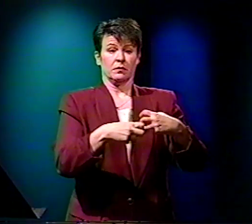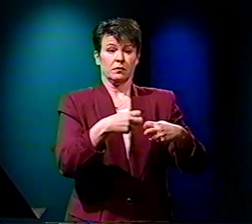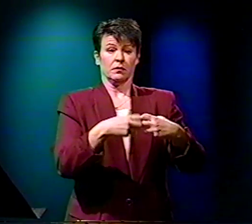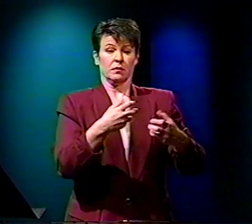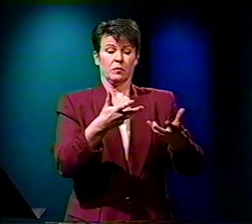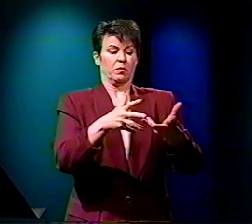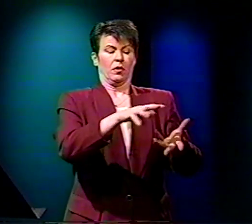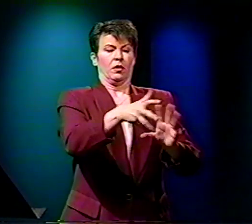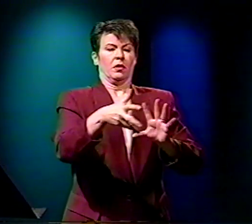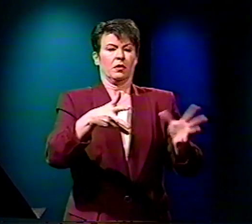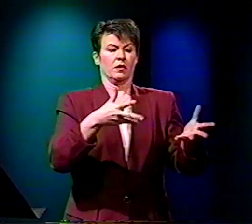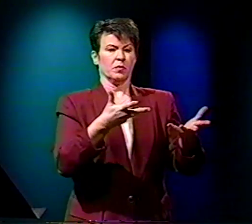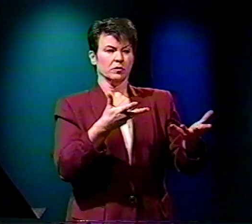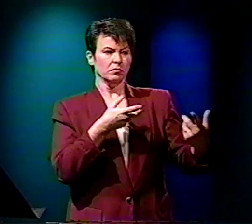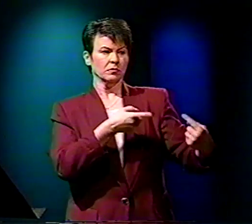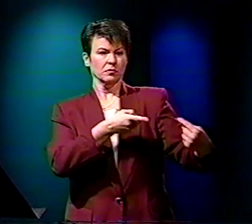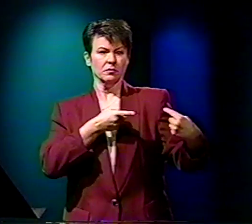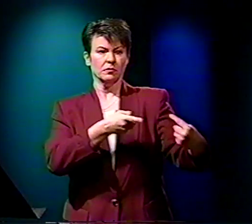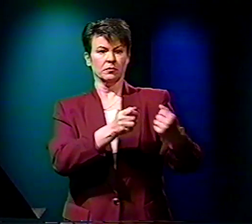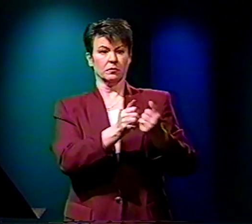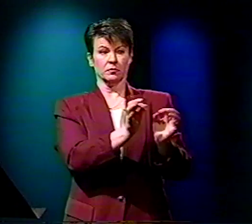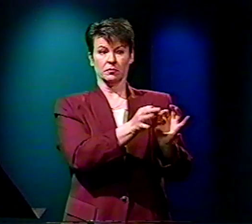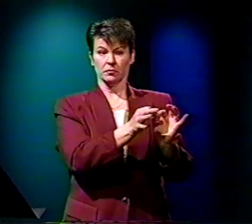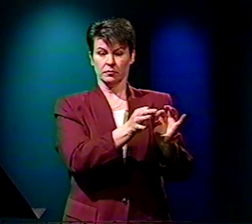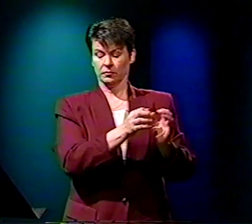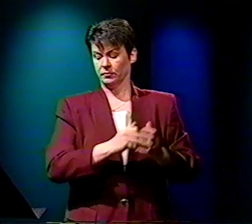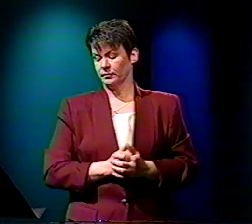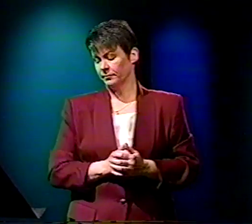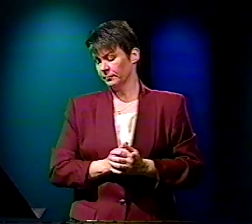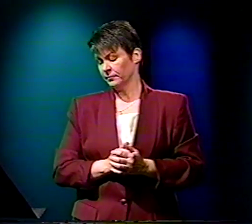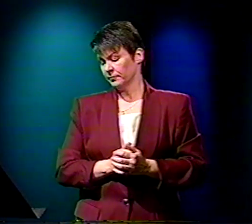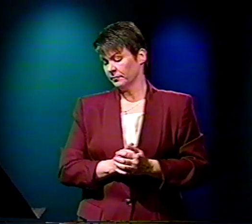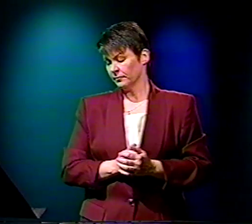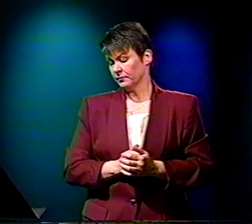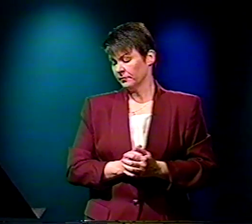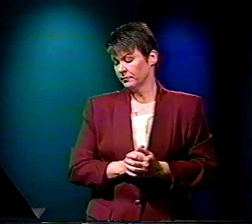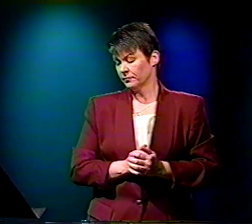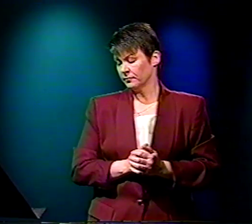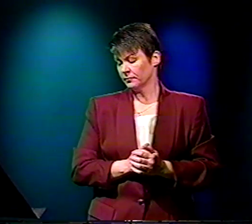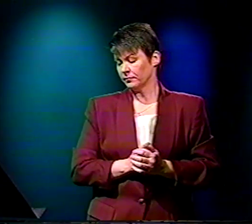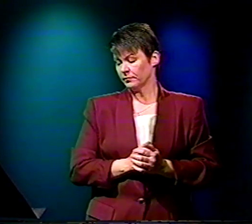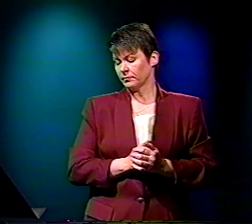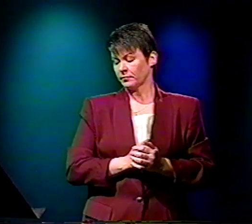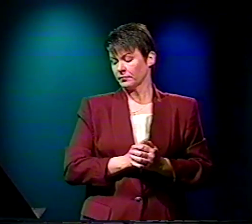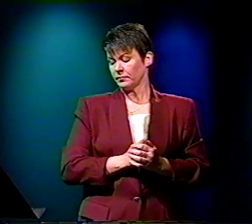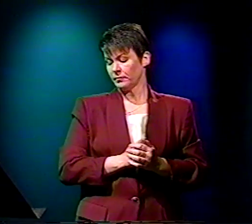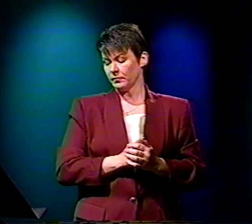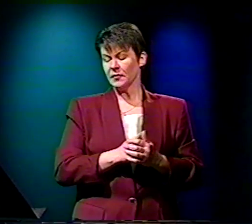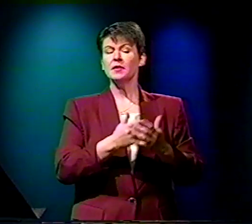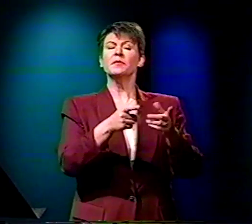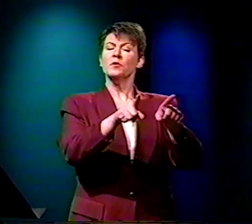may create difficulties within the communication interaction in and of itself, and may create dynamics which are